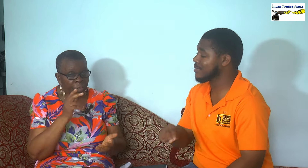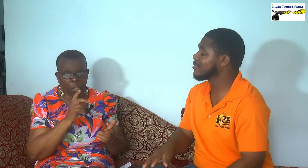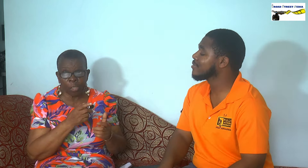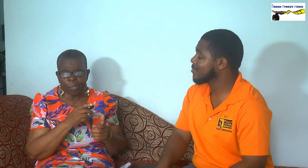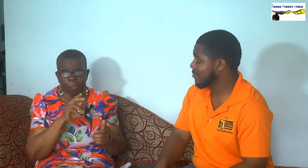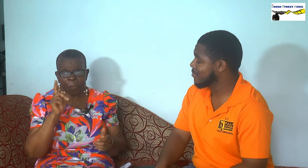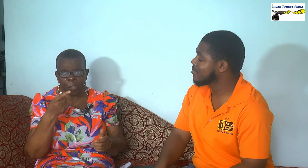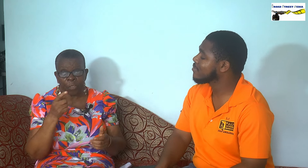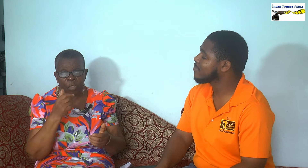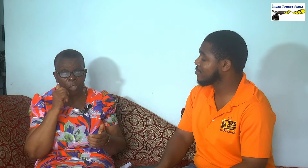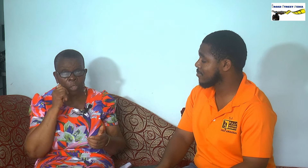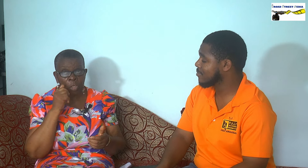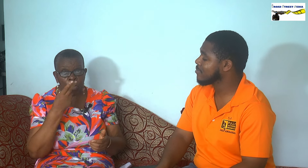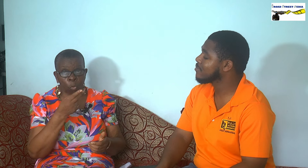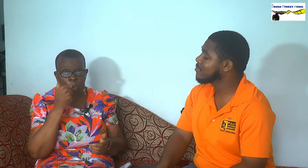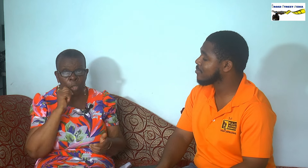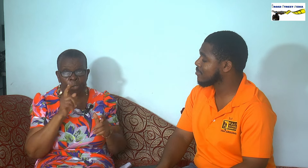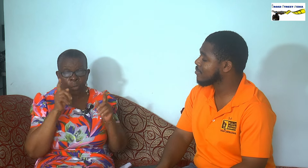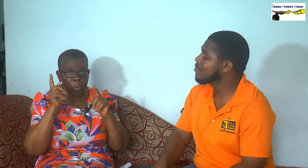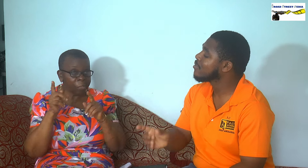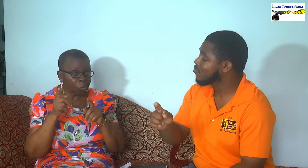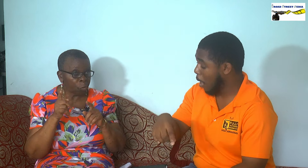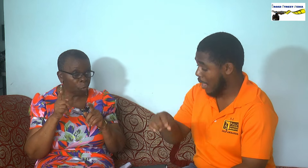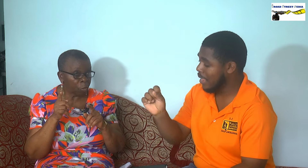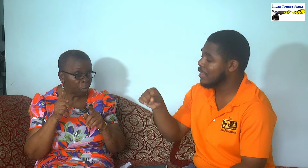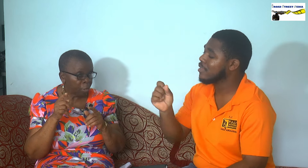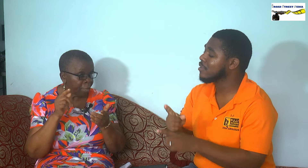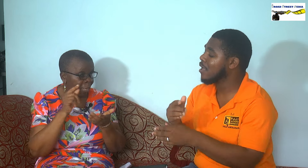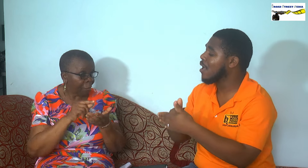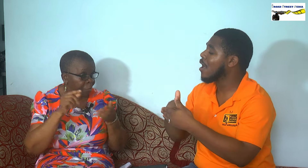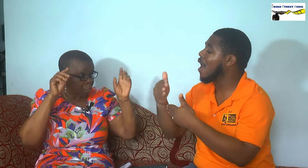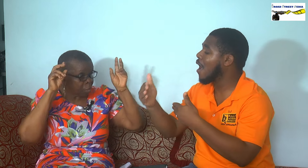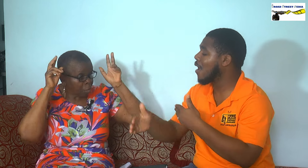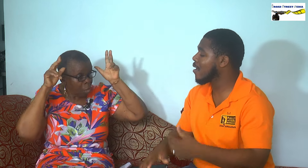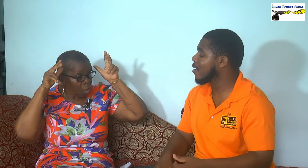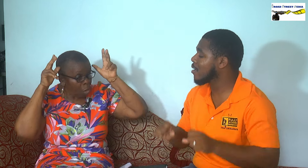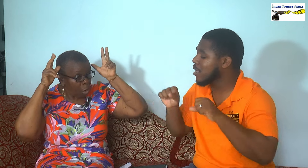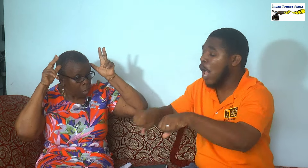The first two girls went to Garrison.